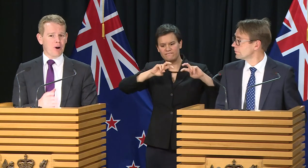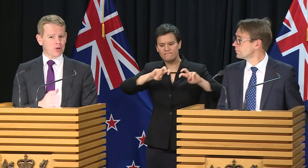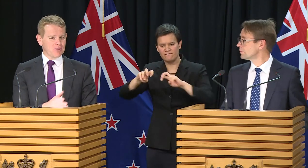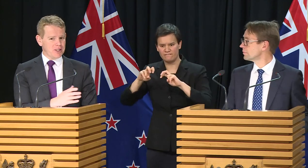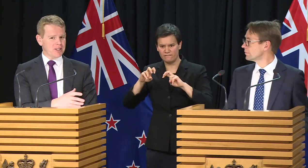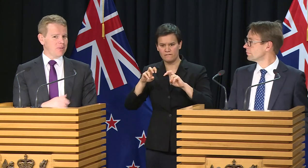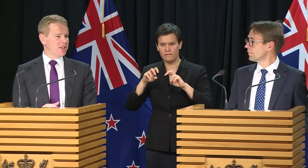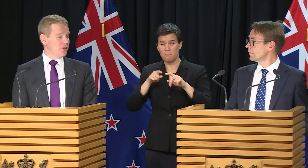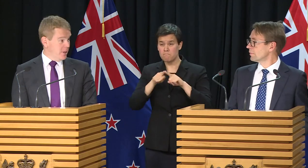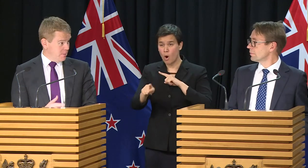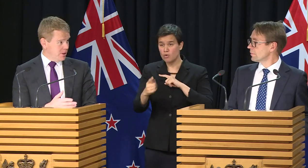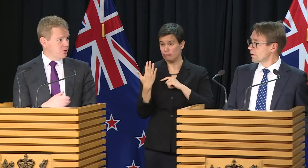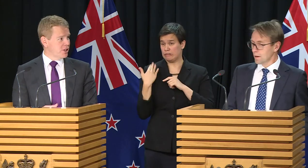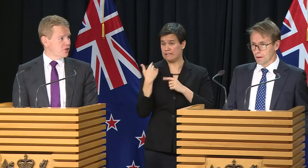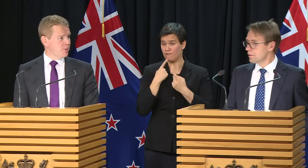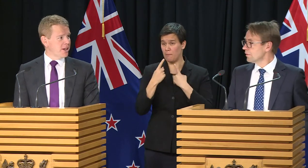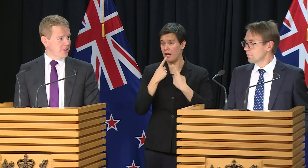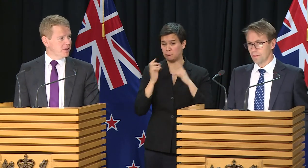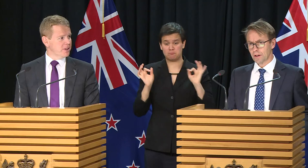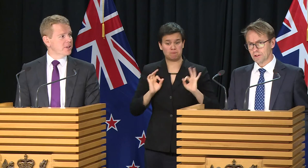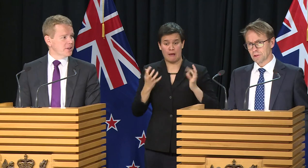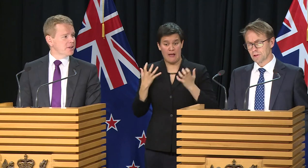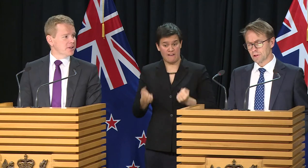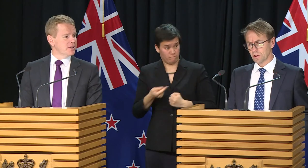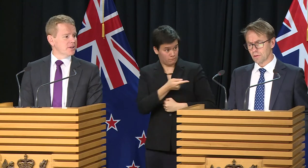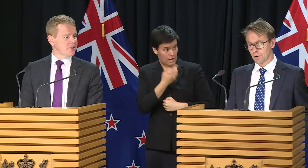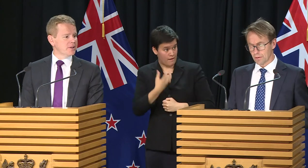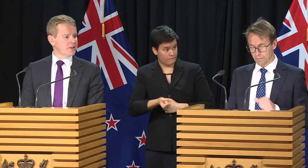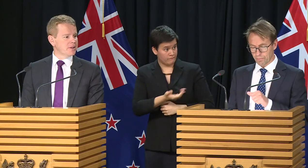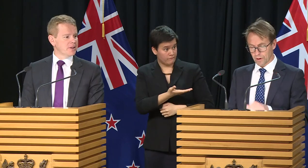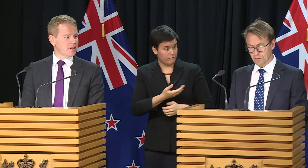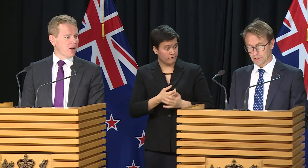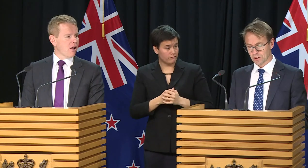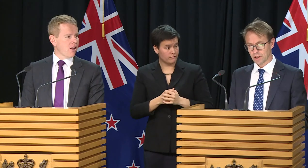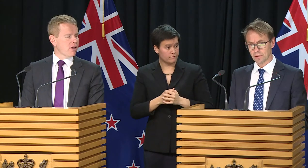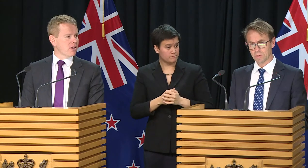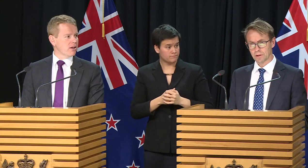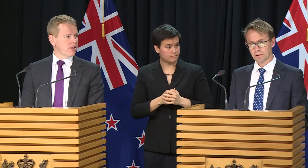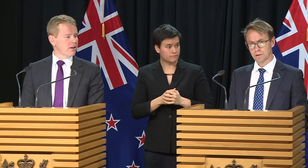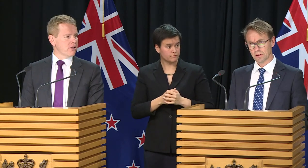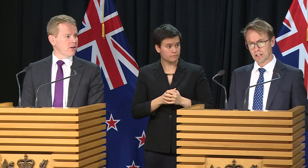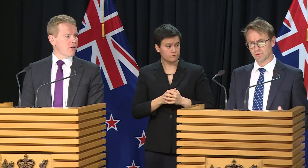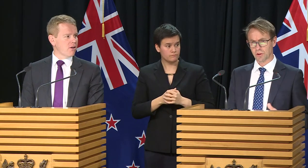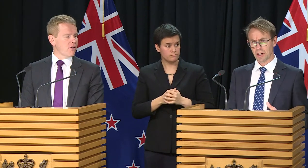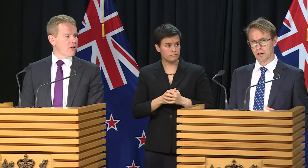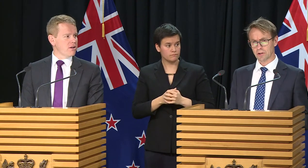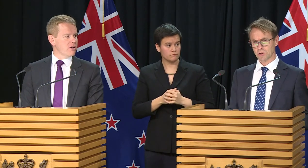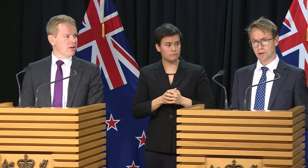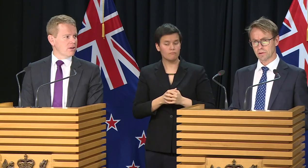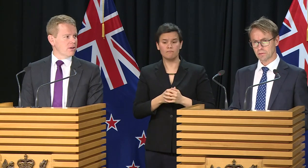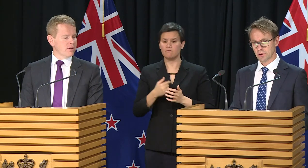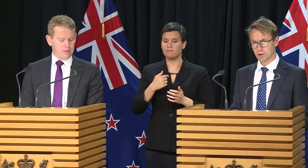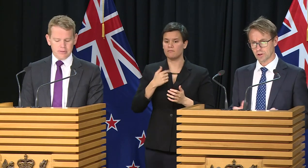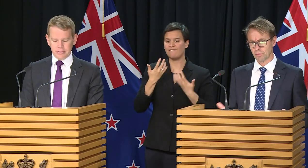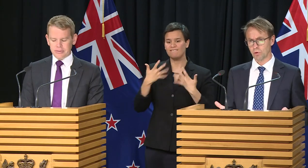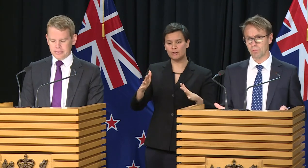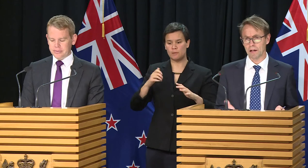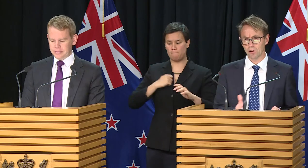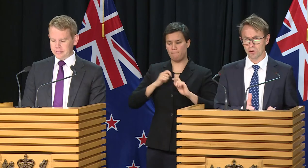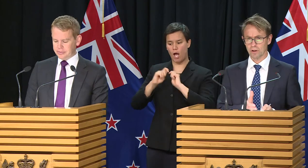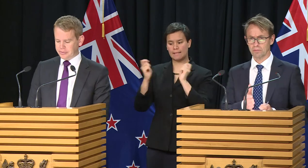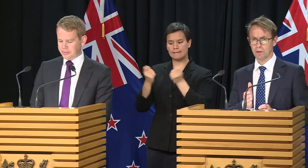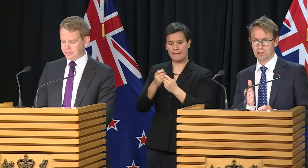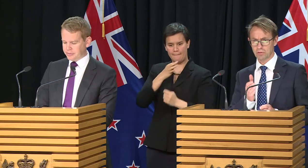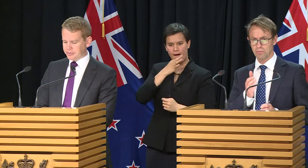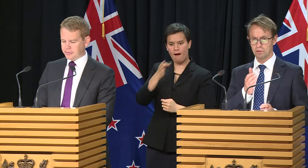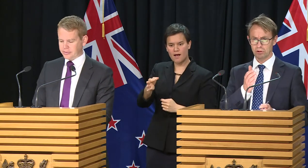the most recent up-to-date on that, but the Director General may have. Thanks, Minister. So I've asked the team in the next 48 hours or so to just report back